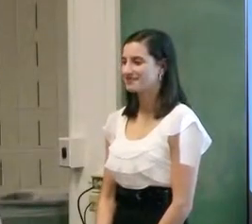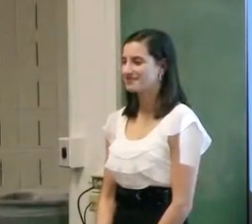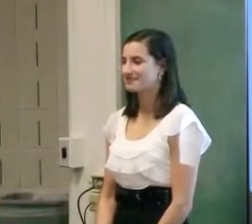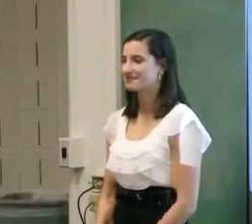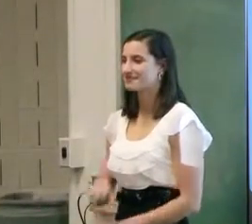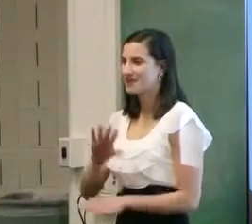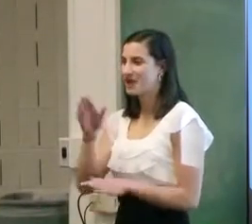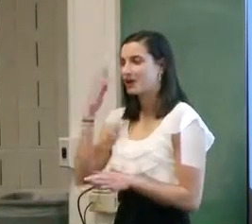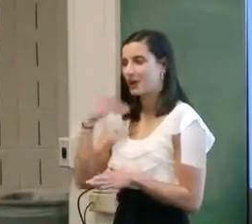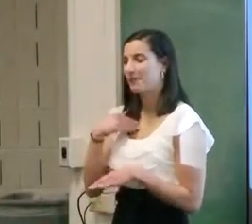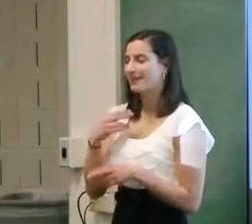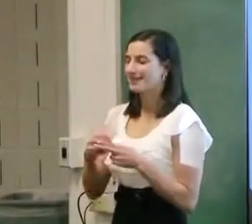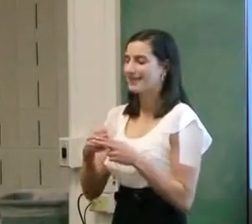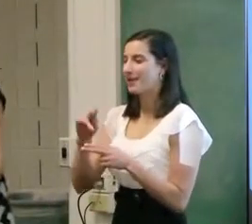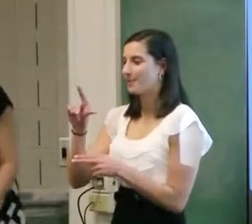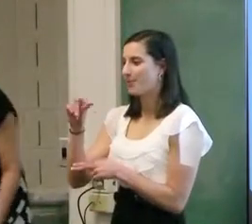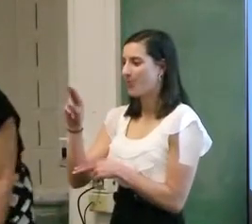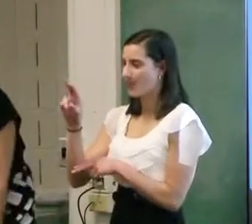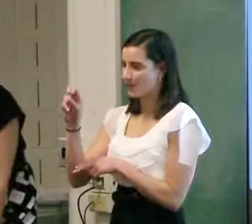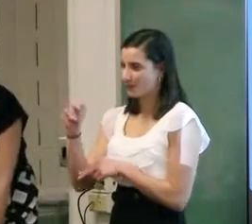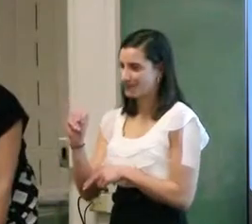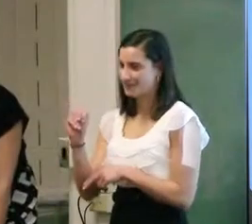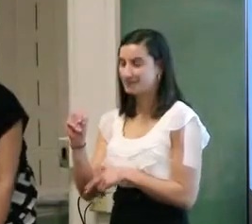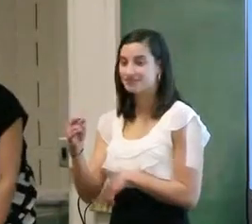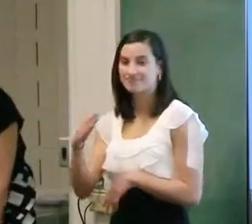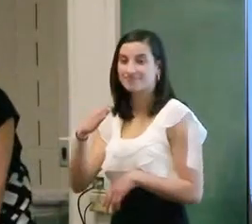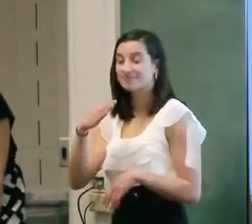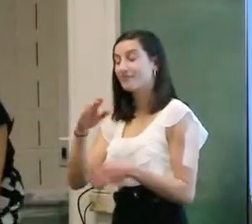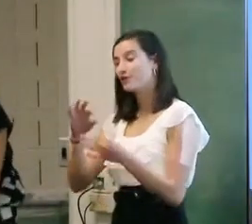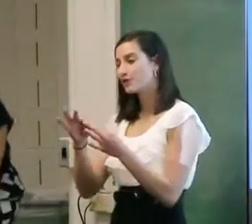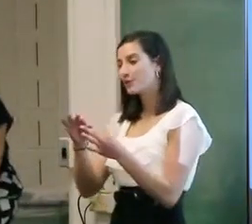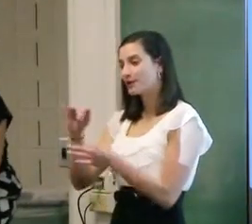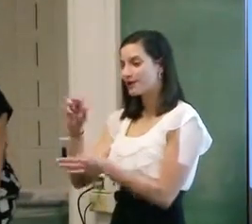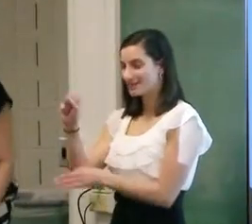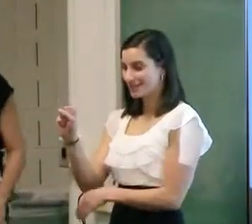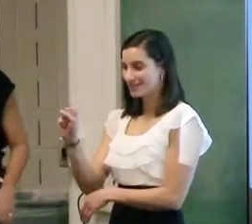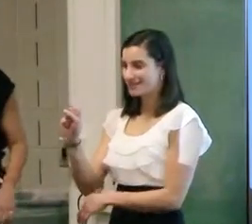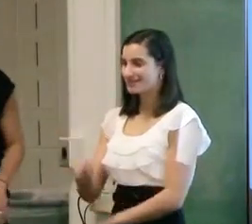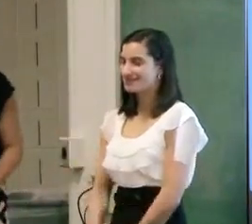Well, all of you know me. My name's Lauren, and this is my interpreter, Jazz.